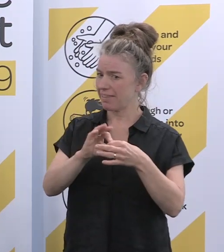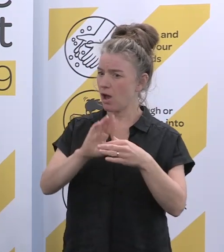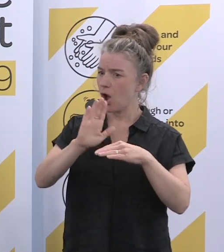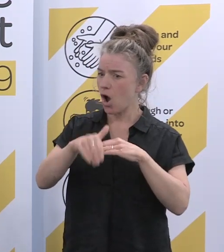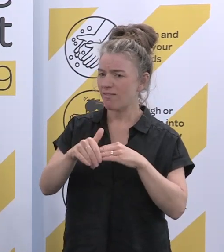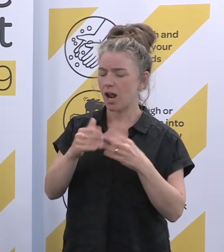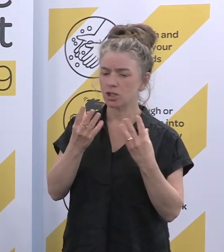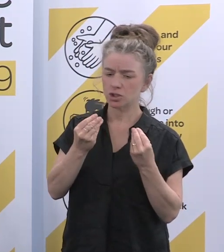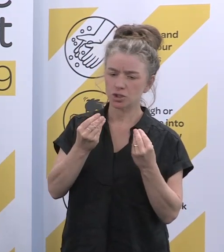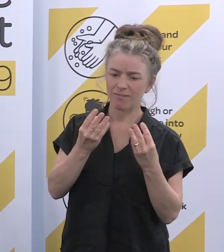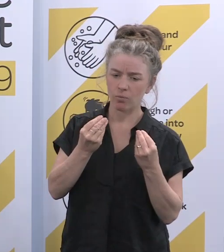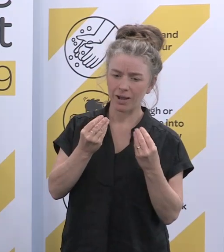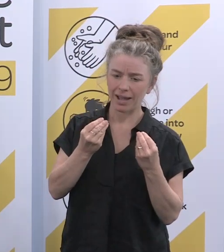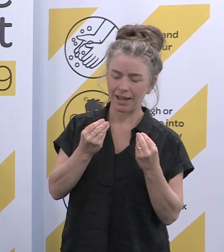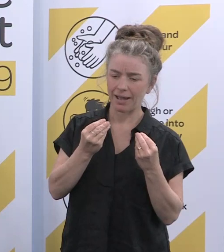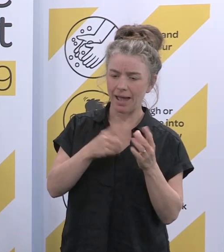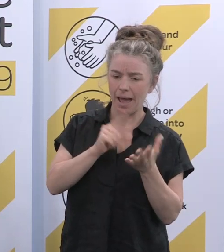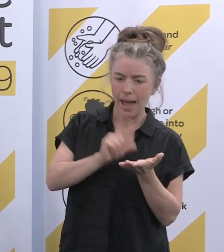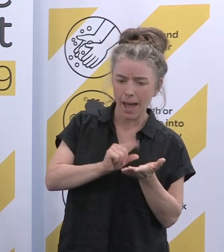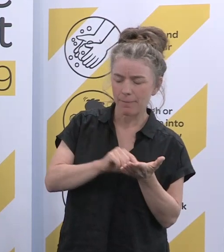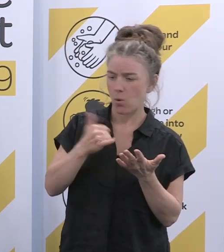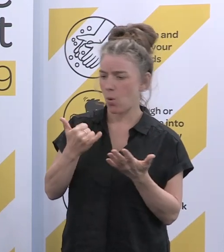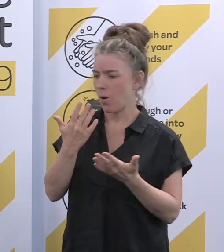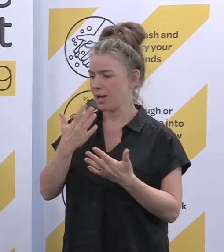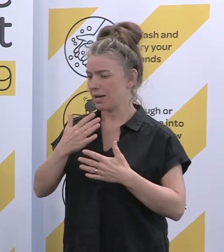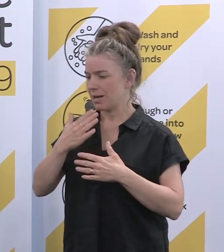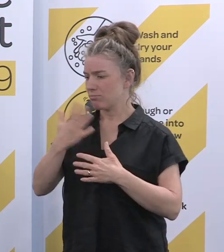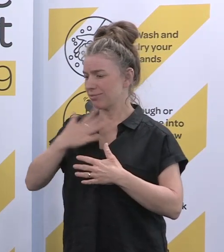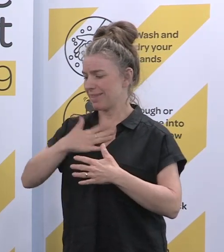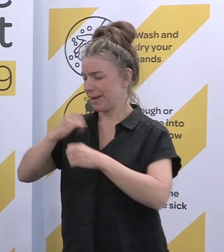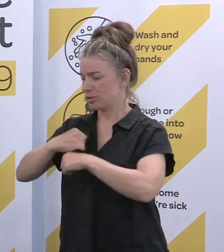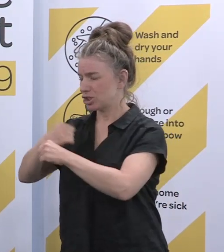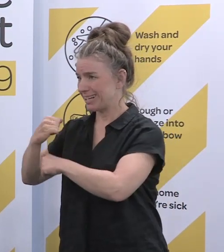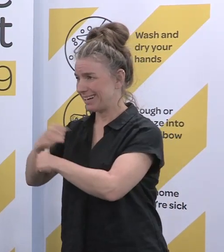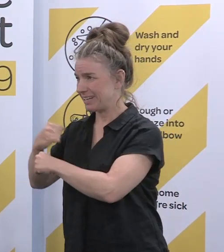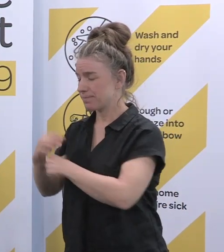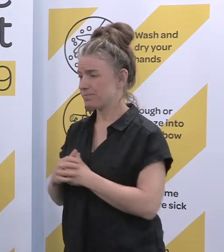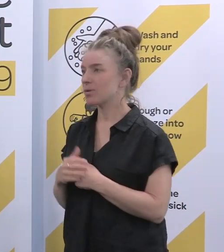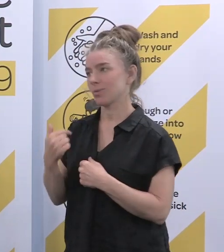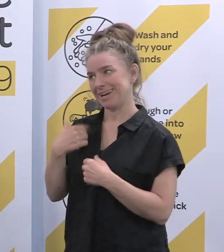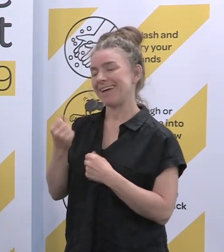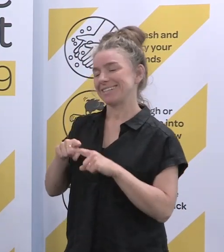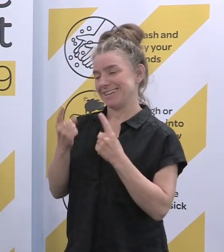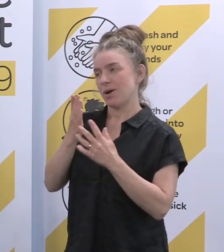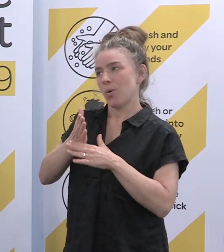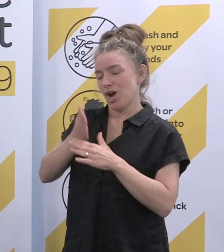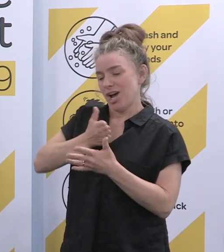of thing? So we've got a number of work streams that not just the Ministry but all of government is